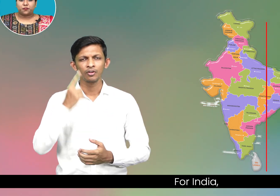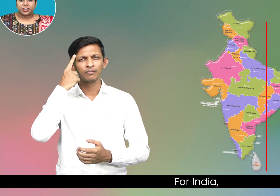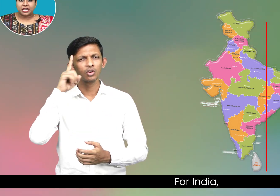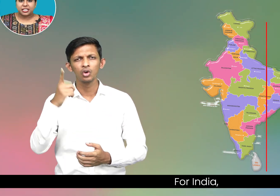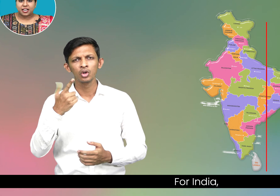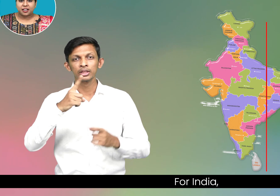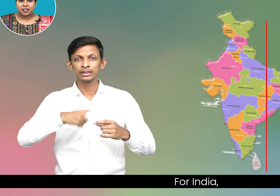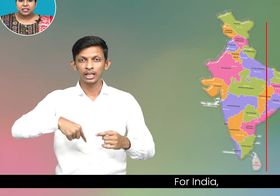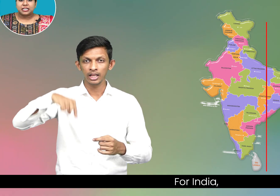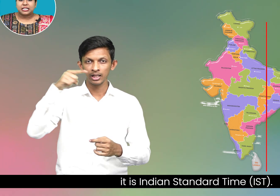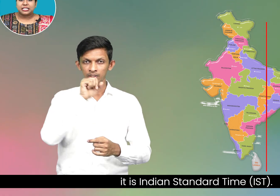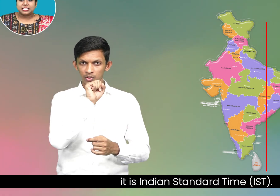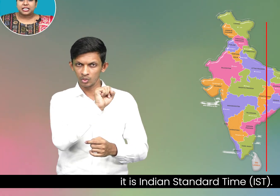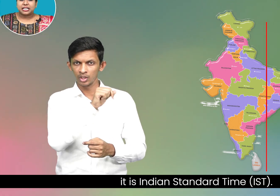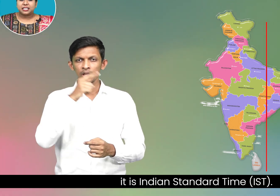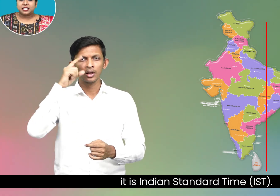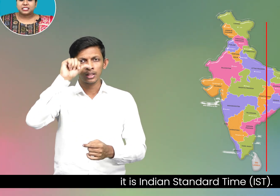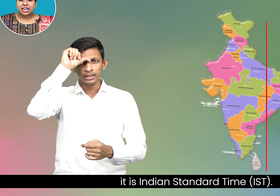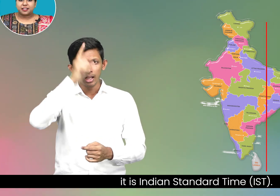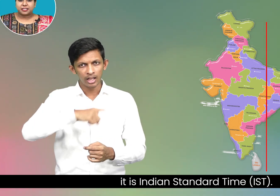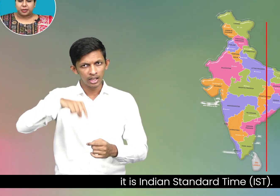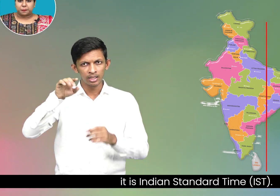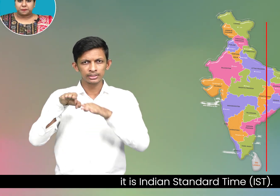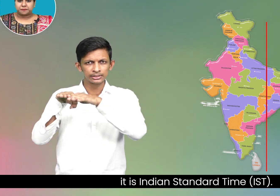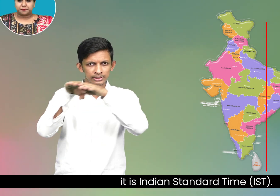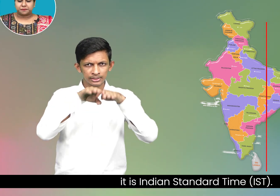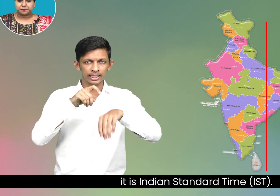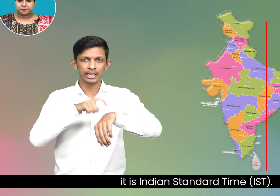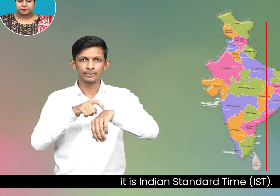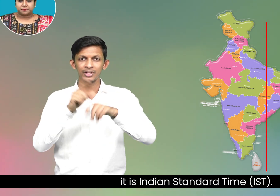For India, it is an Indian standard time.